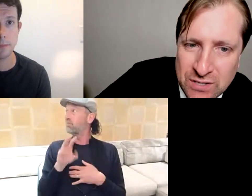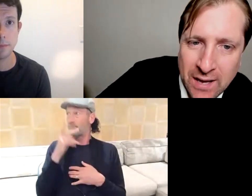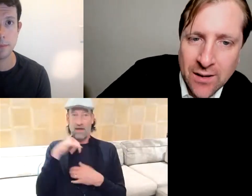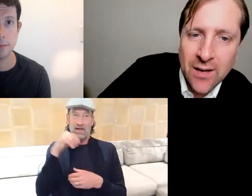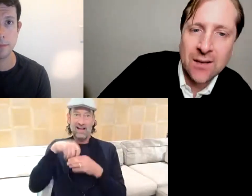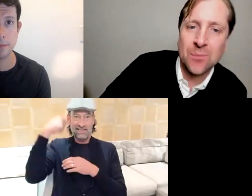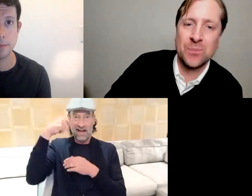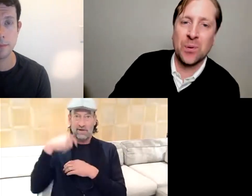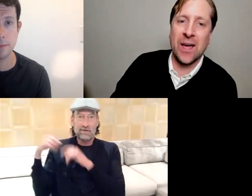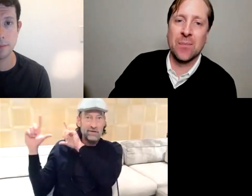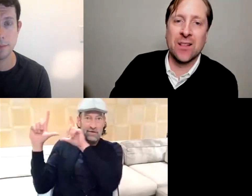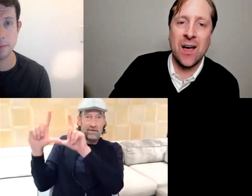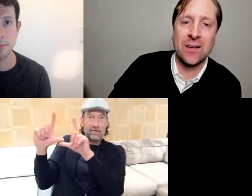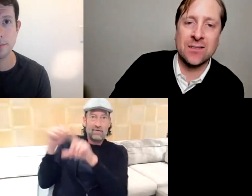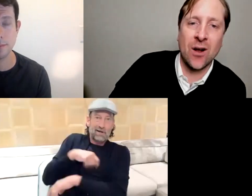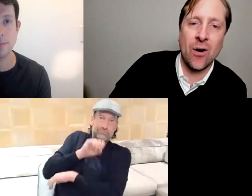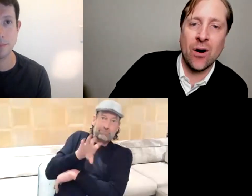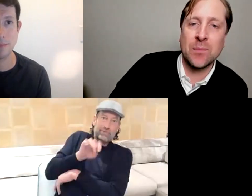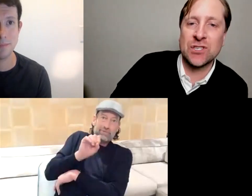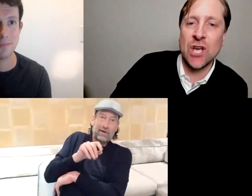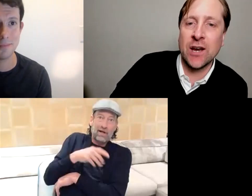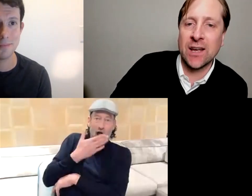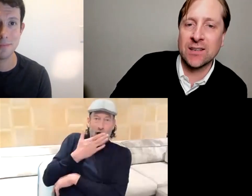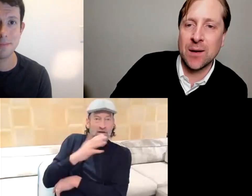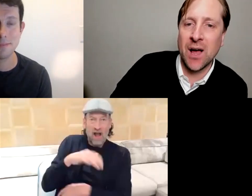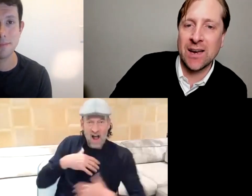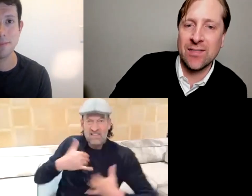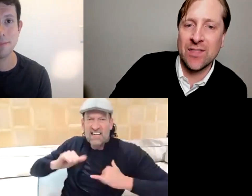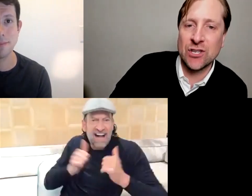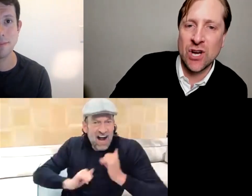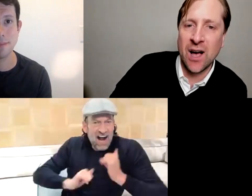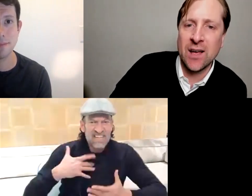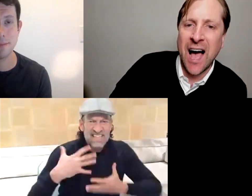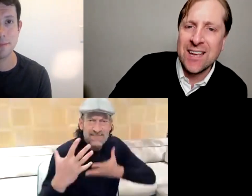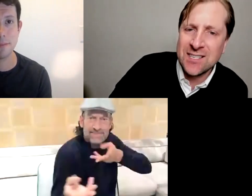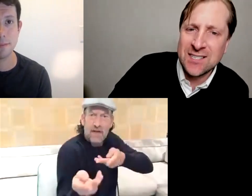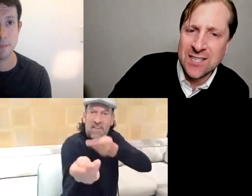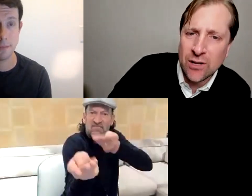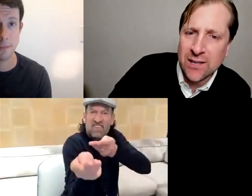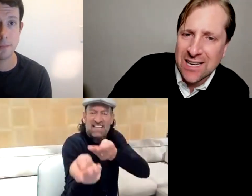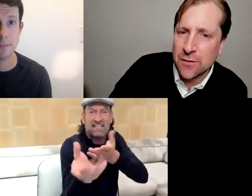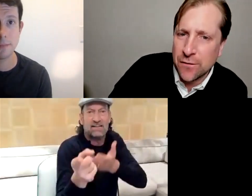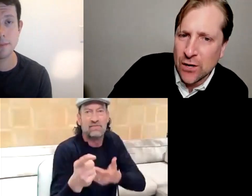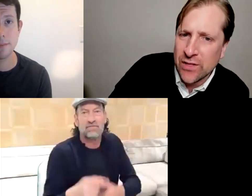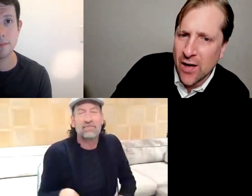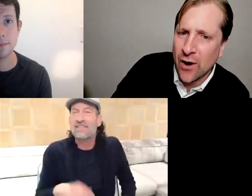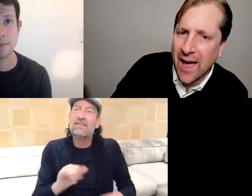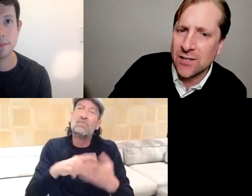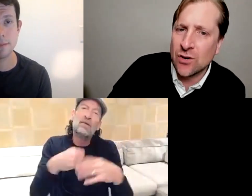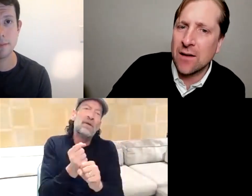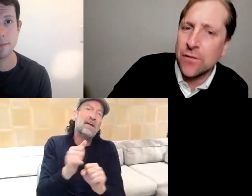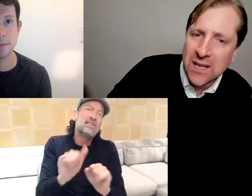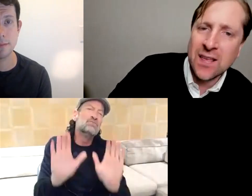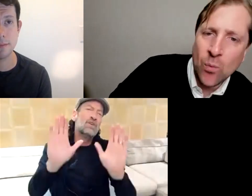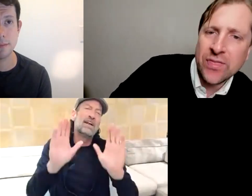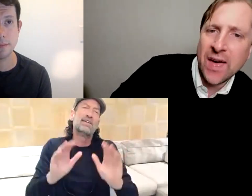I'm just like playing my lines, you know, or I'm just yawning because I'm not in this shot, I still need to feel the other actor